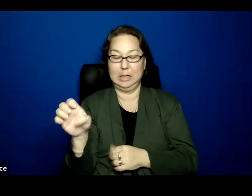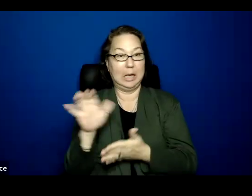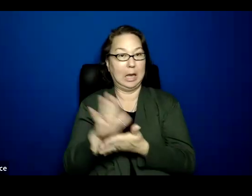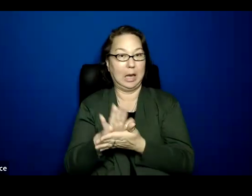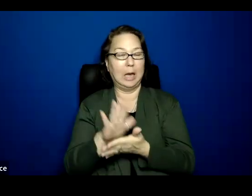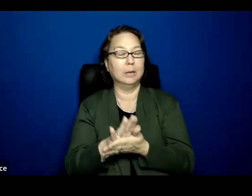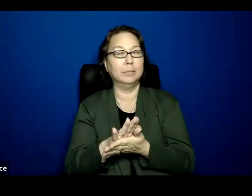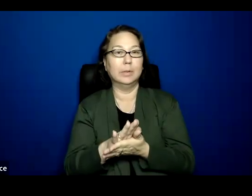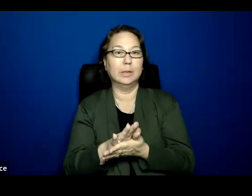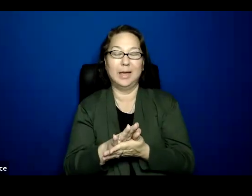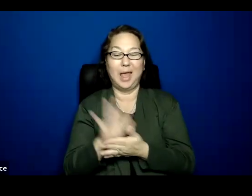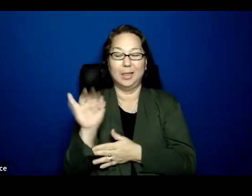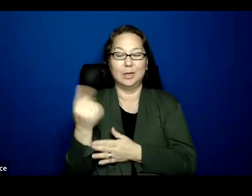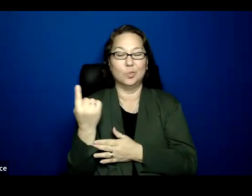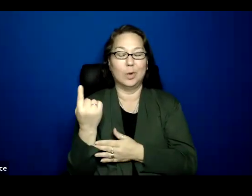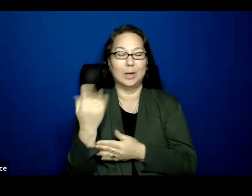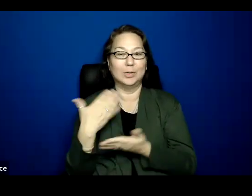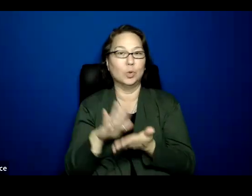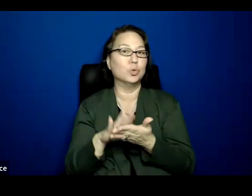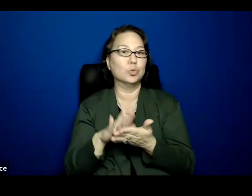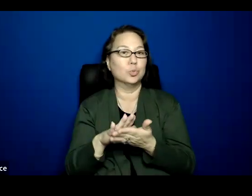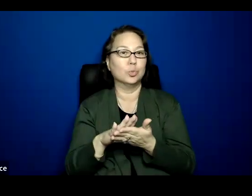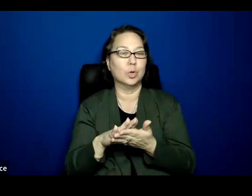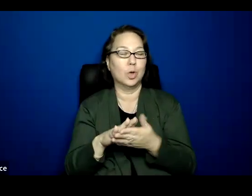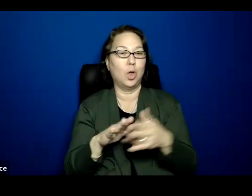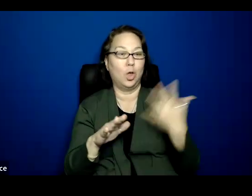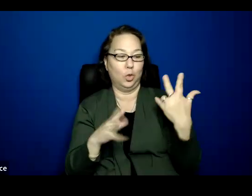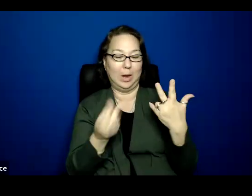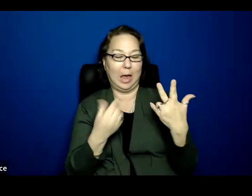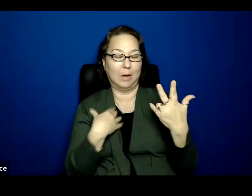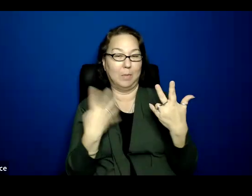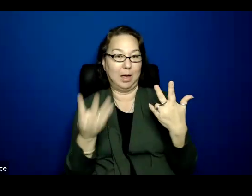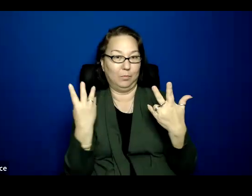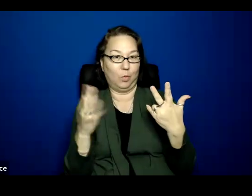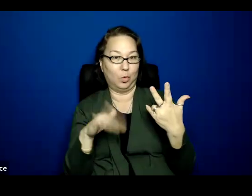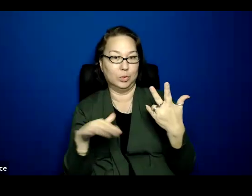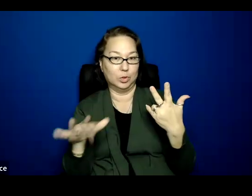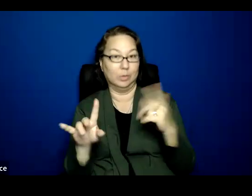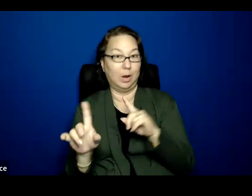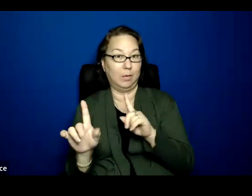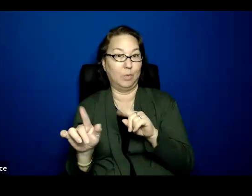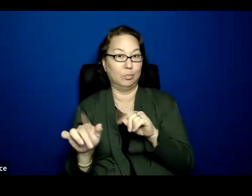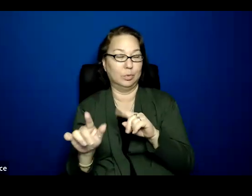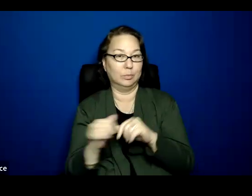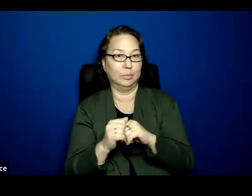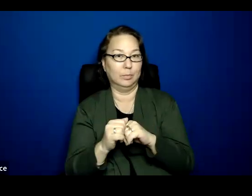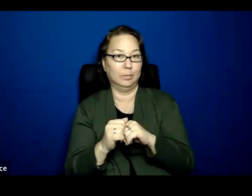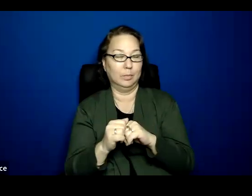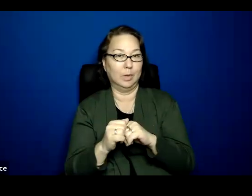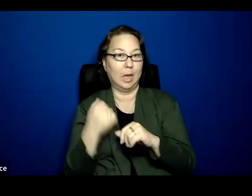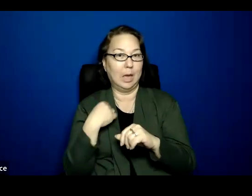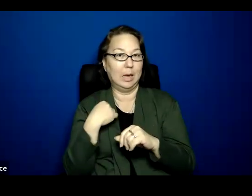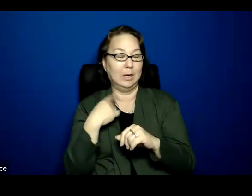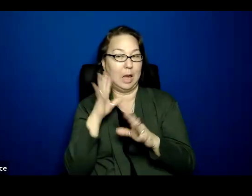best schools that 3 out of my 4 children have been. And I would choose Lee